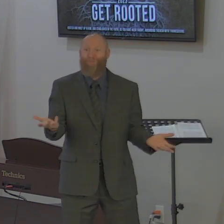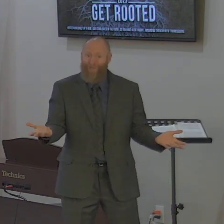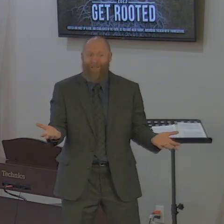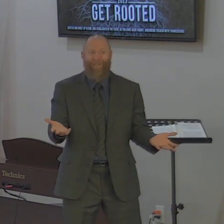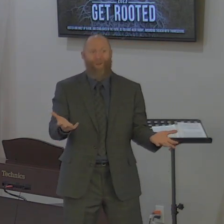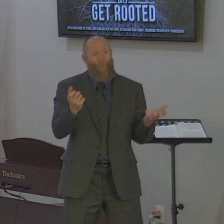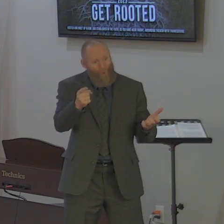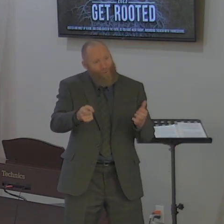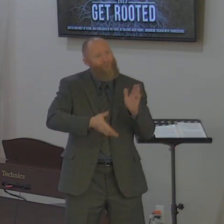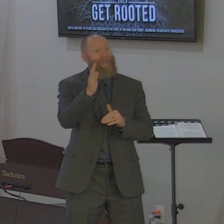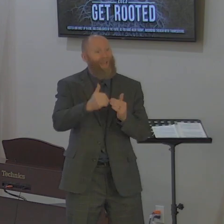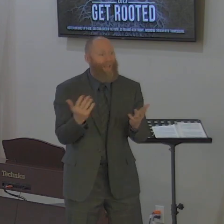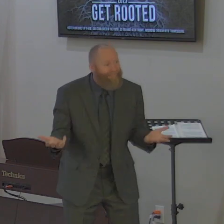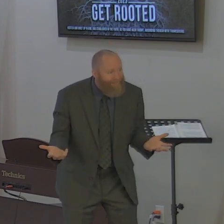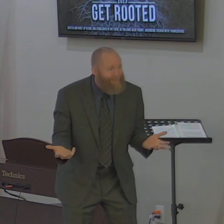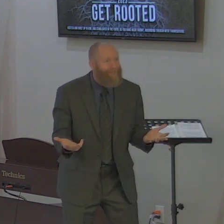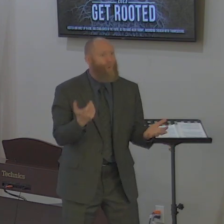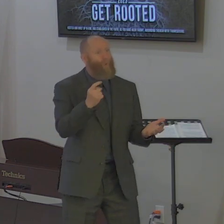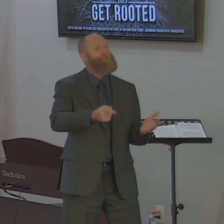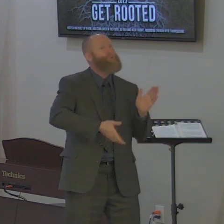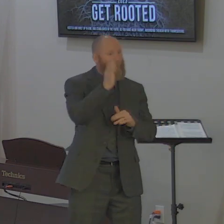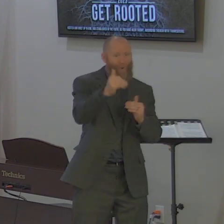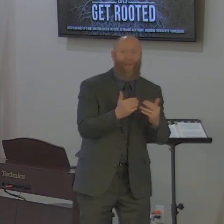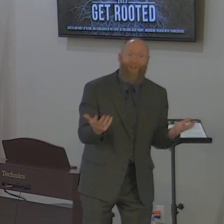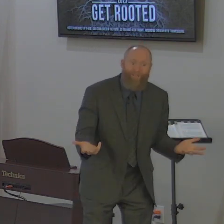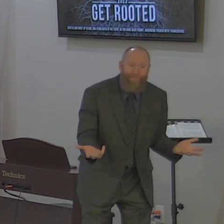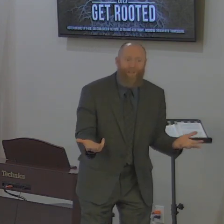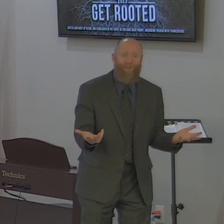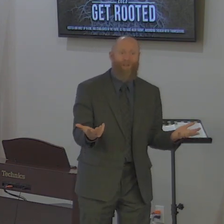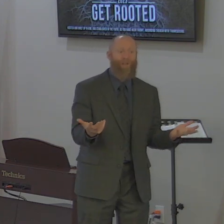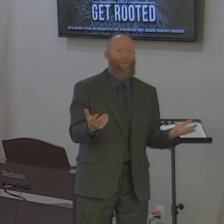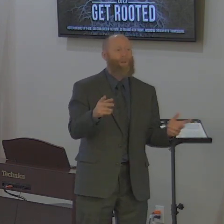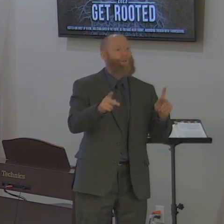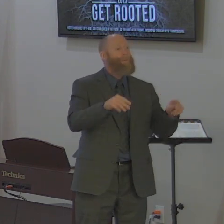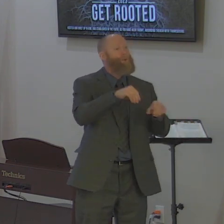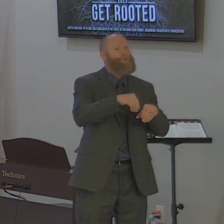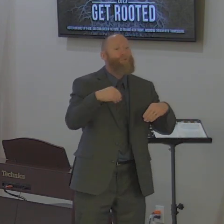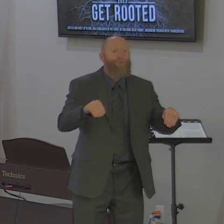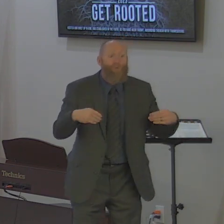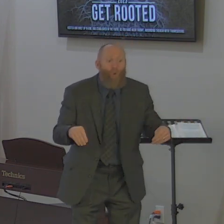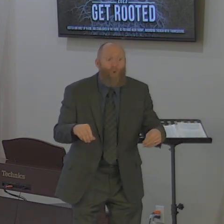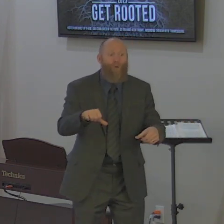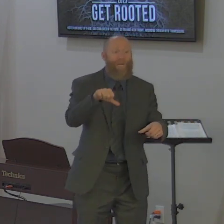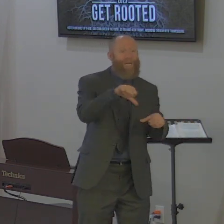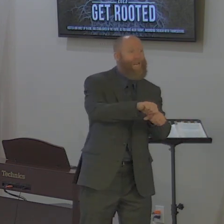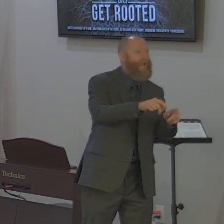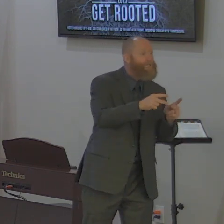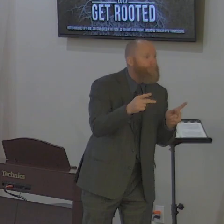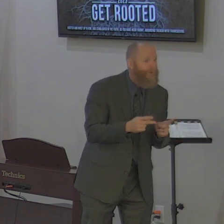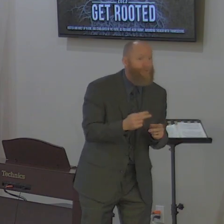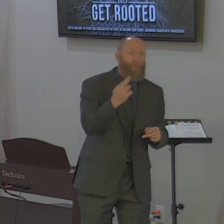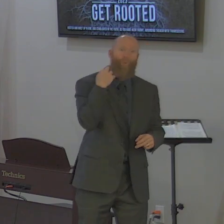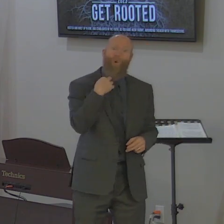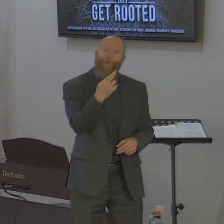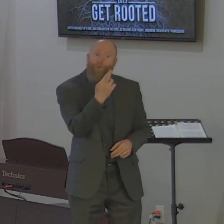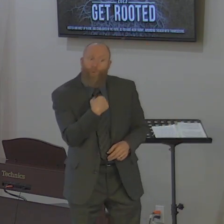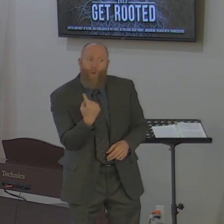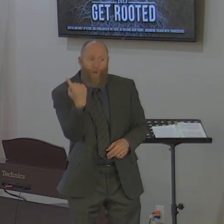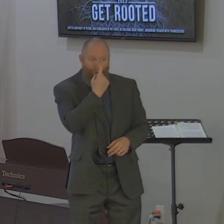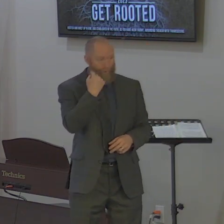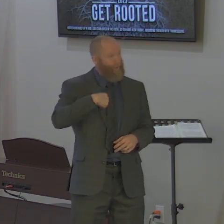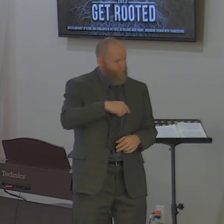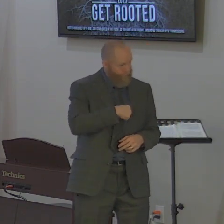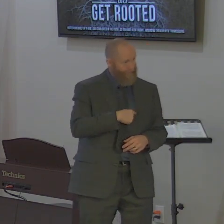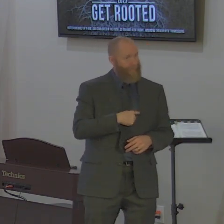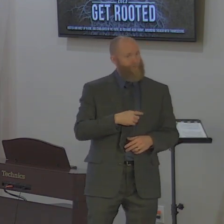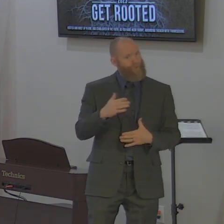the acquaintance and the person at the grocery store and the gas attendant? And do you tell them about the